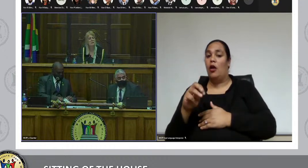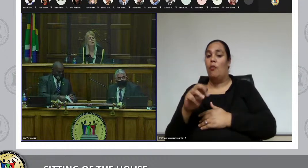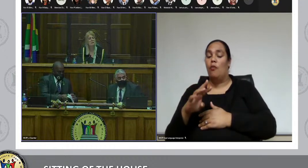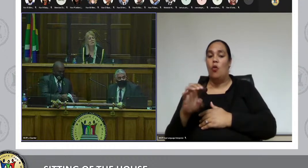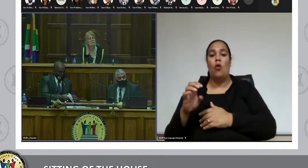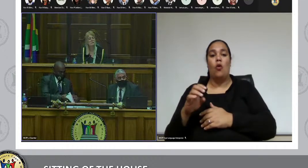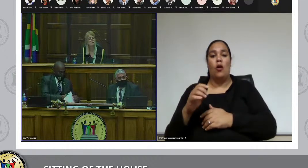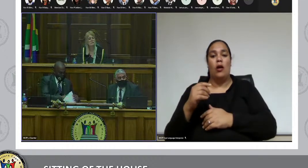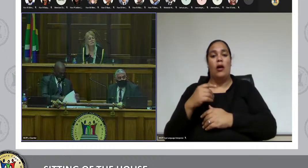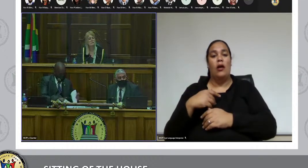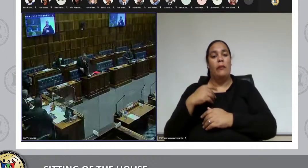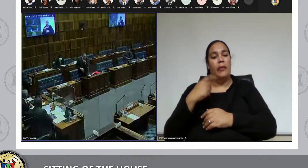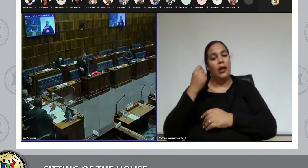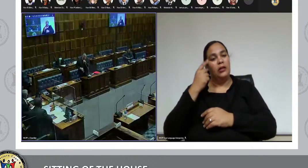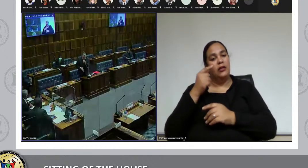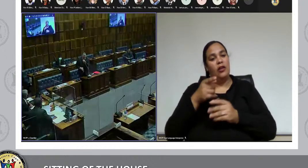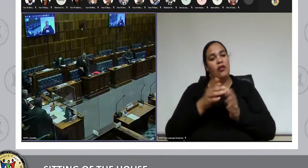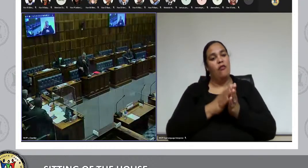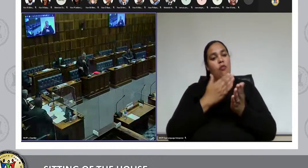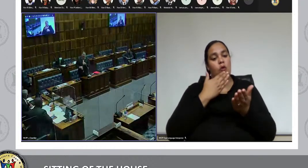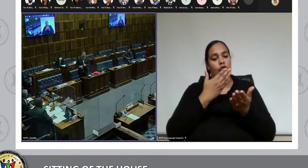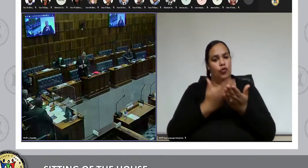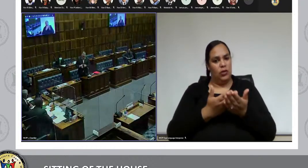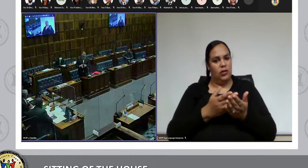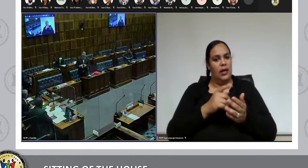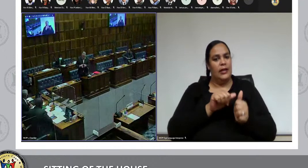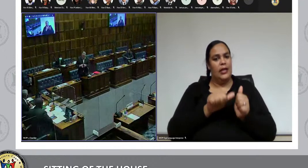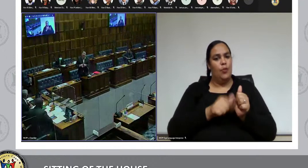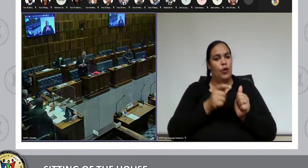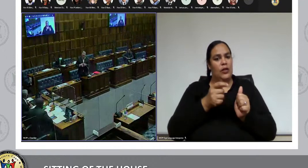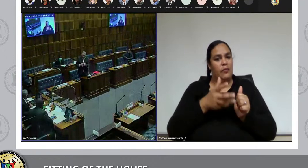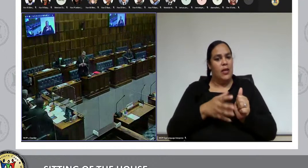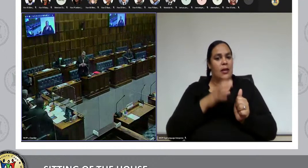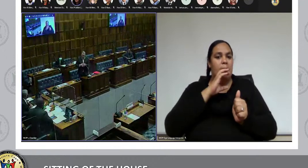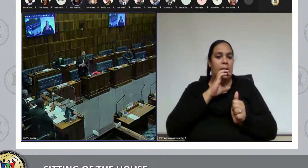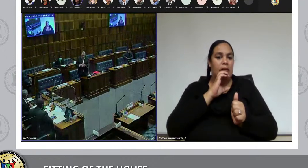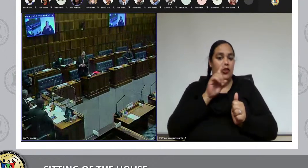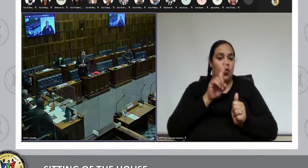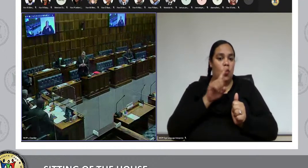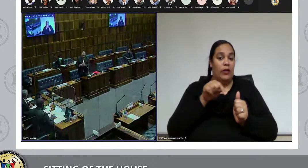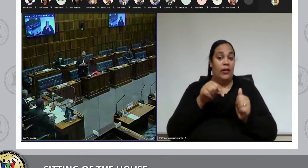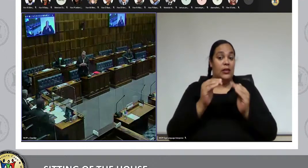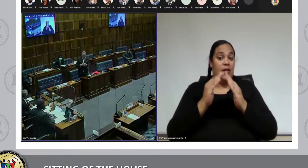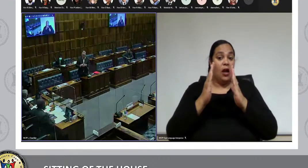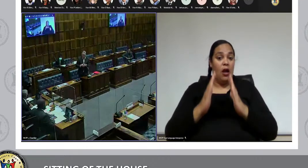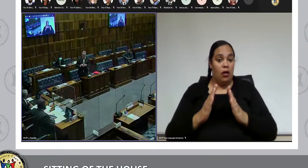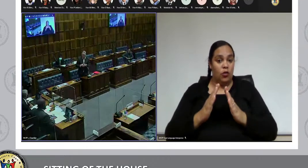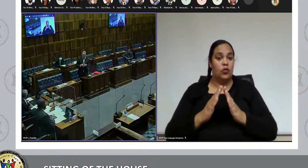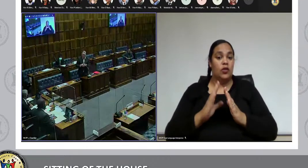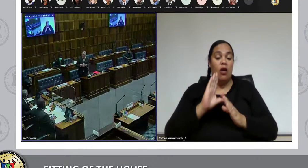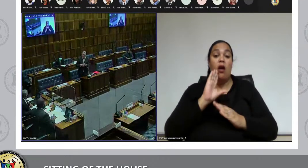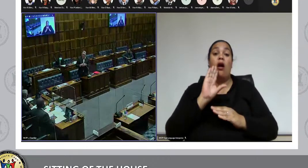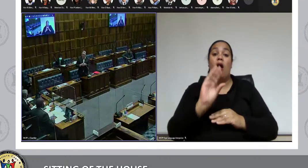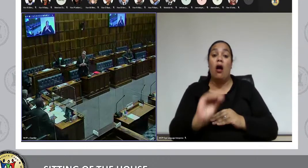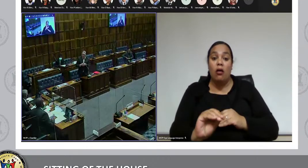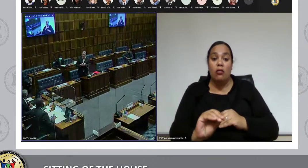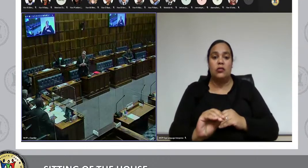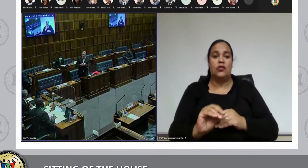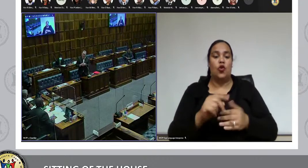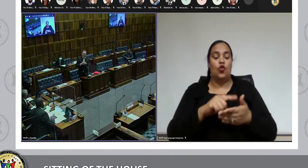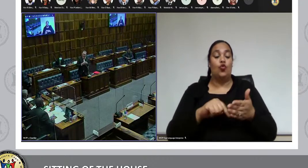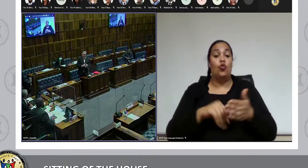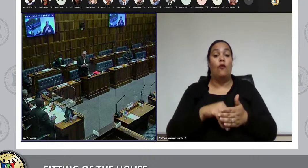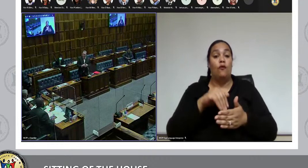Yes. My understanding of the motion, Deputy Speaker, is that this House is being asked to